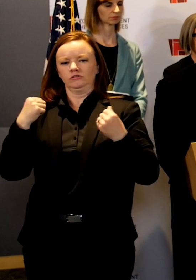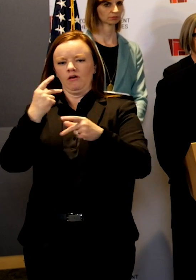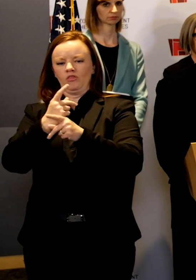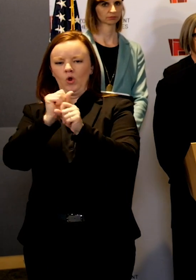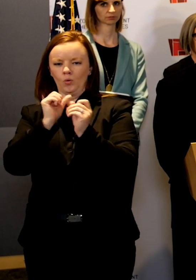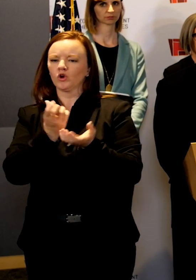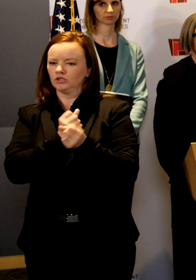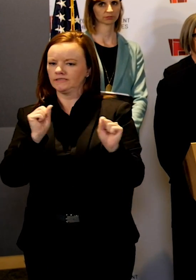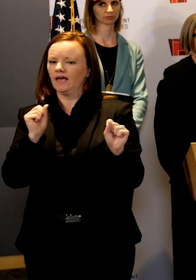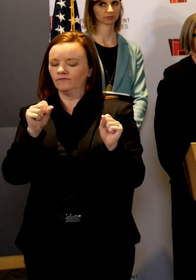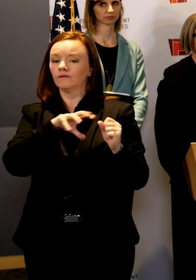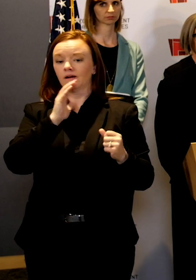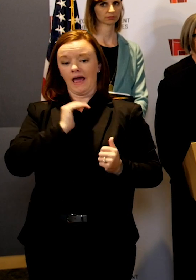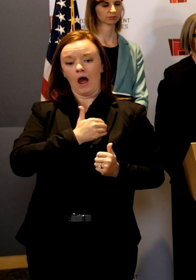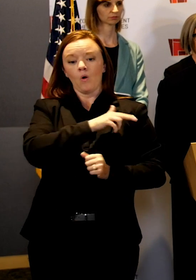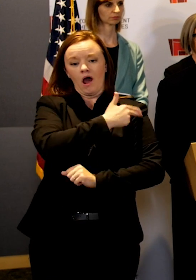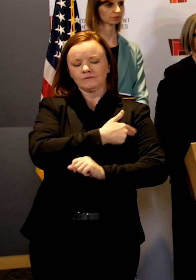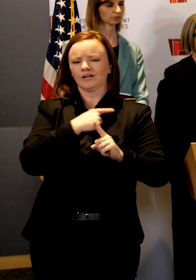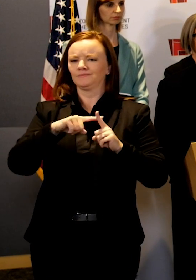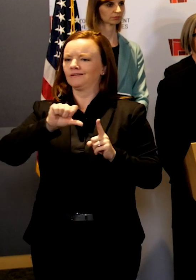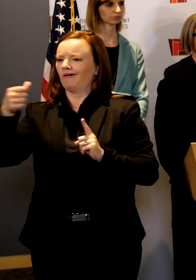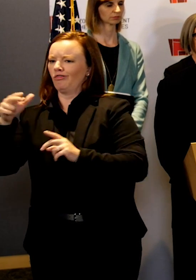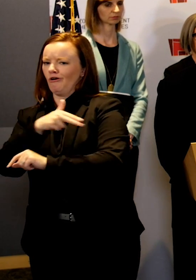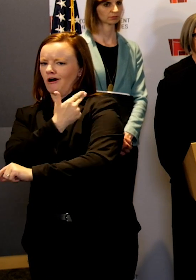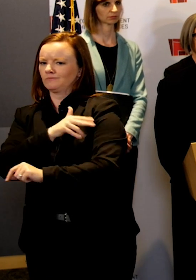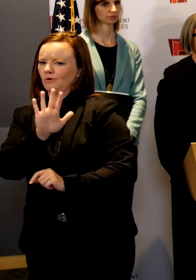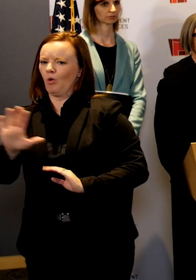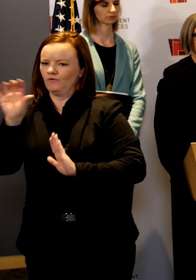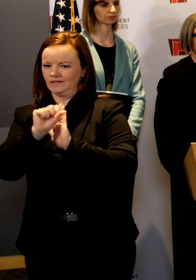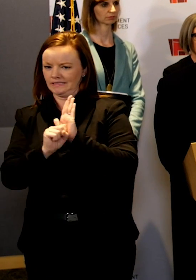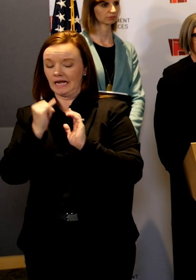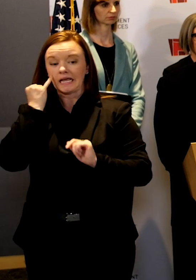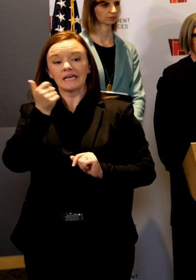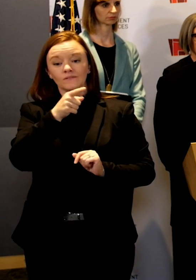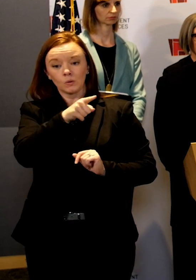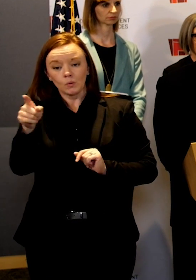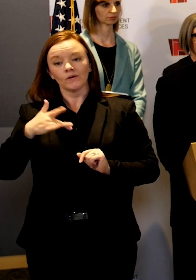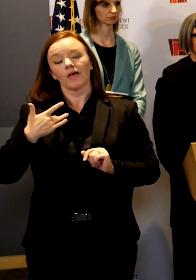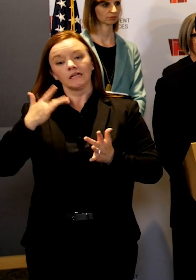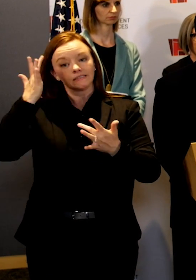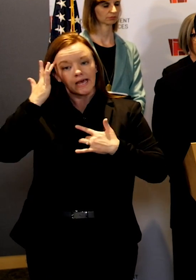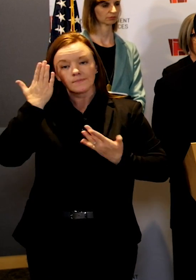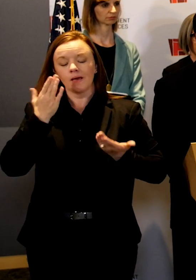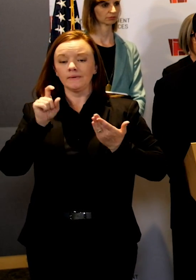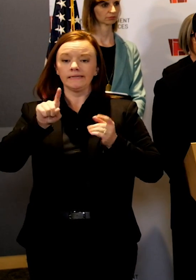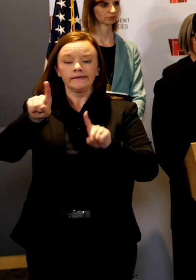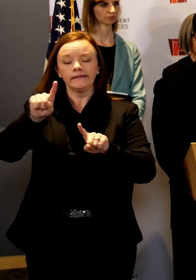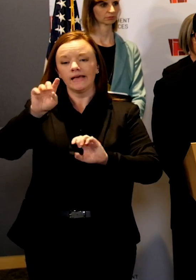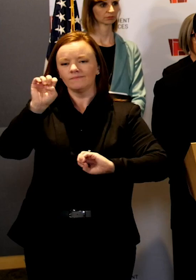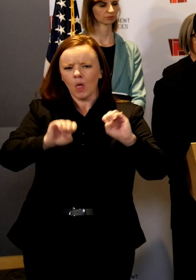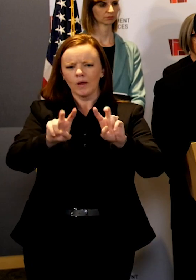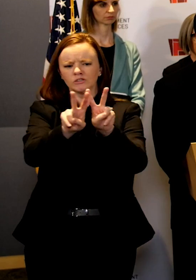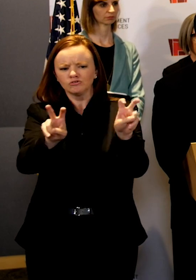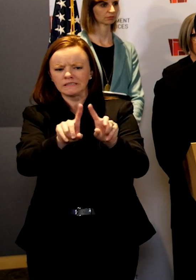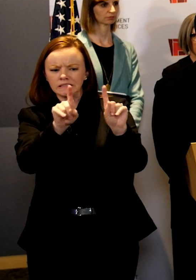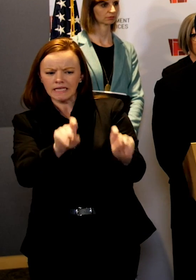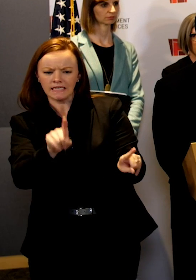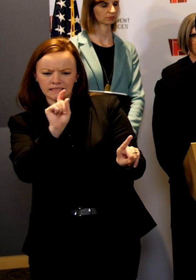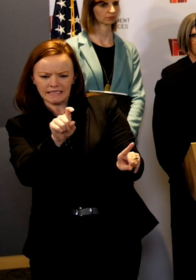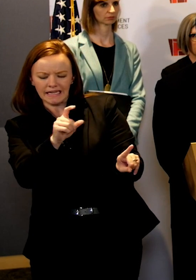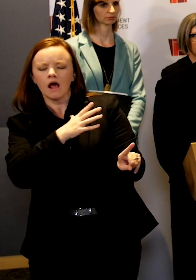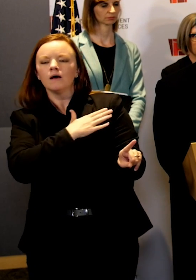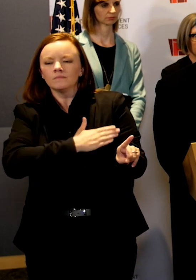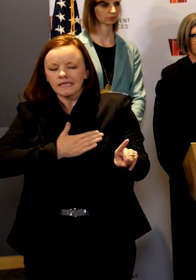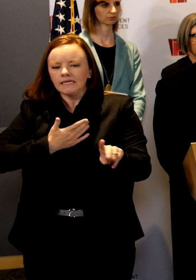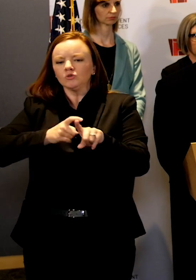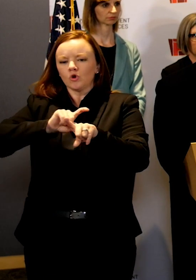within the state. If you feel that you are sick and you might need to be evaluated and therefore tested, we ask that you please call ahead